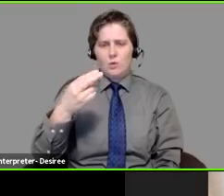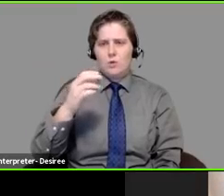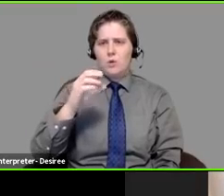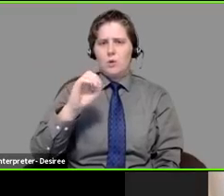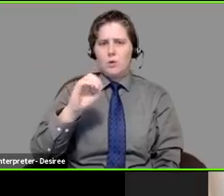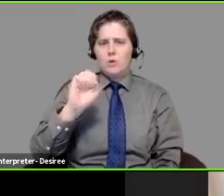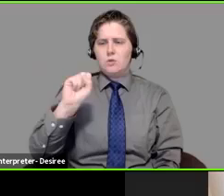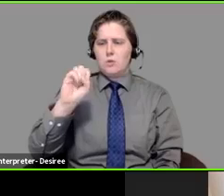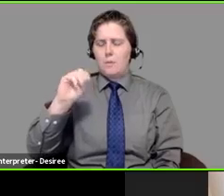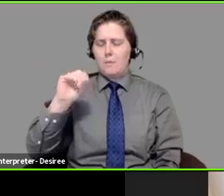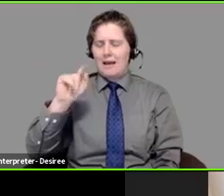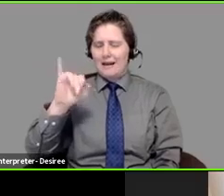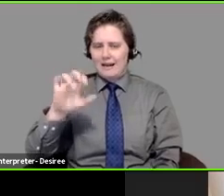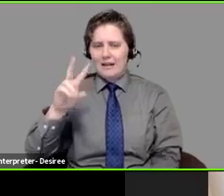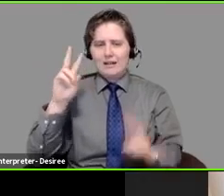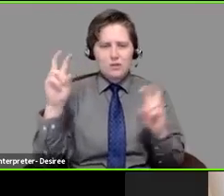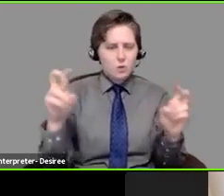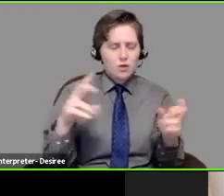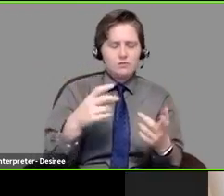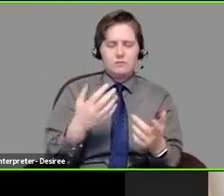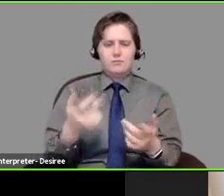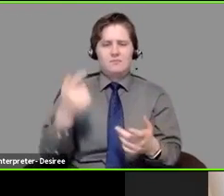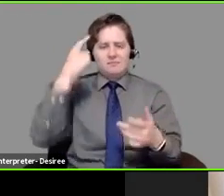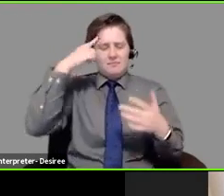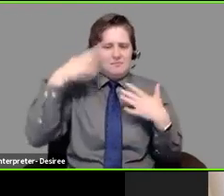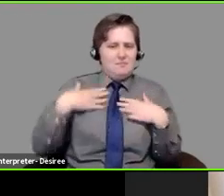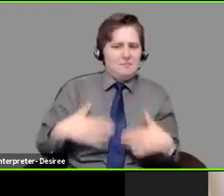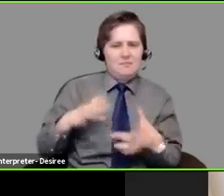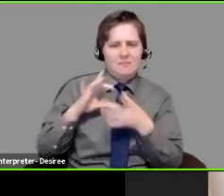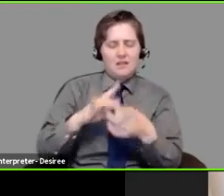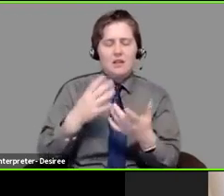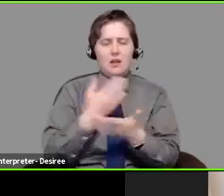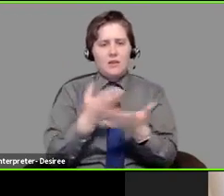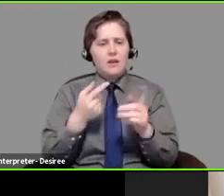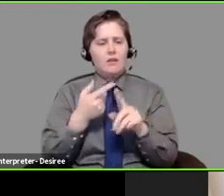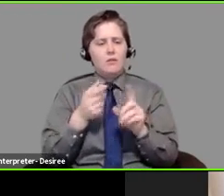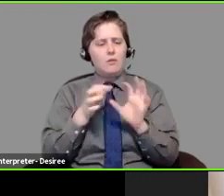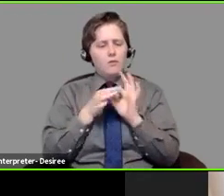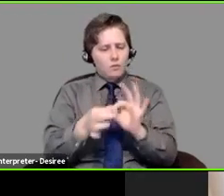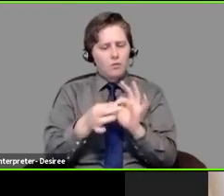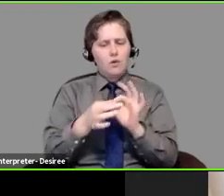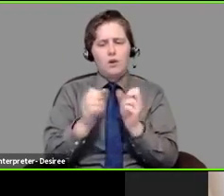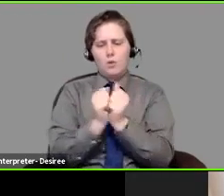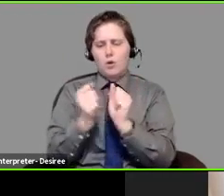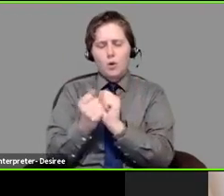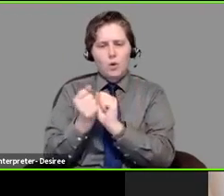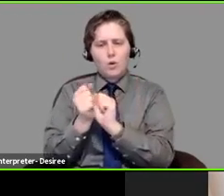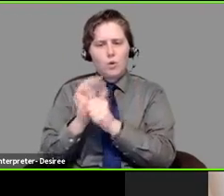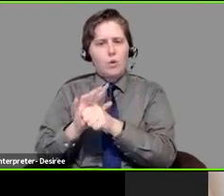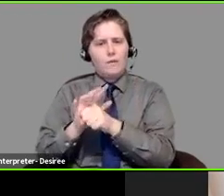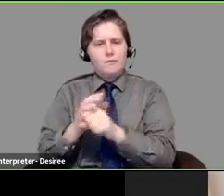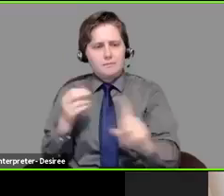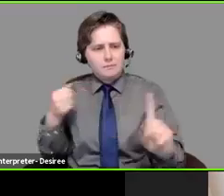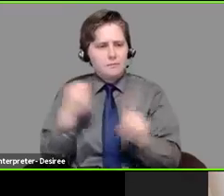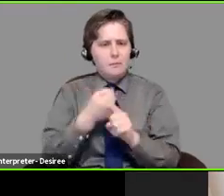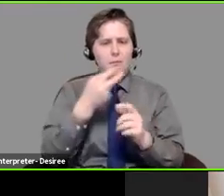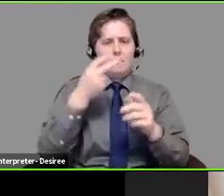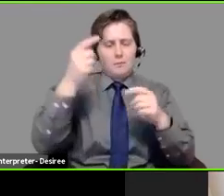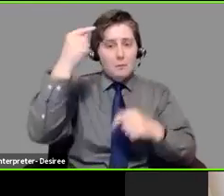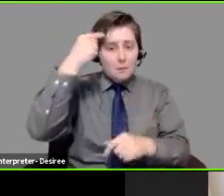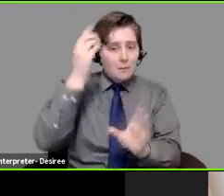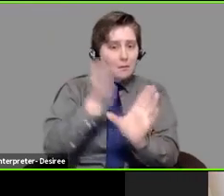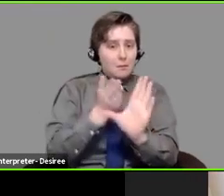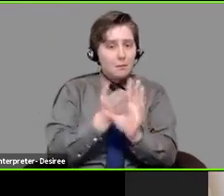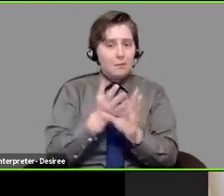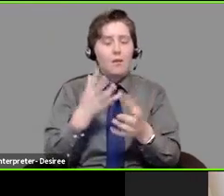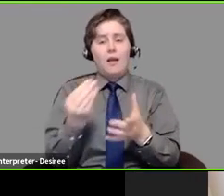are things that happen here with the coronavirus that impact us both psychologically as well as physically, and those